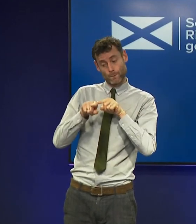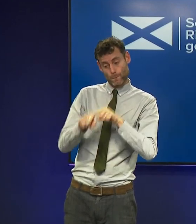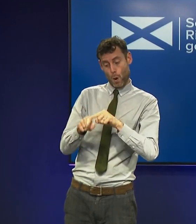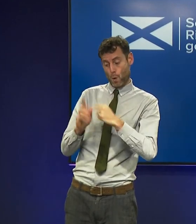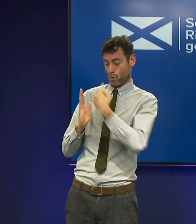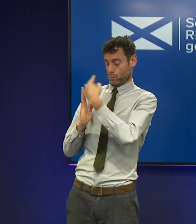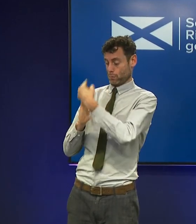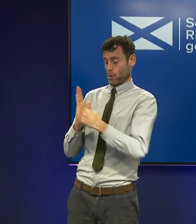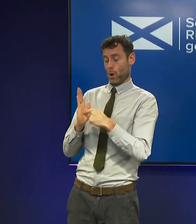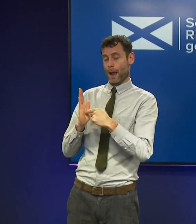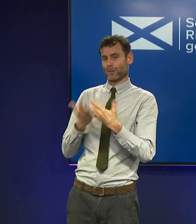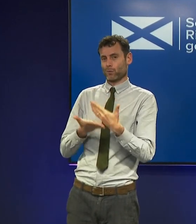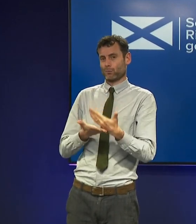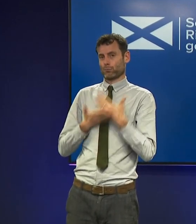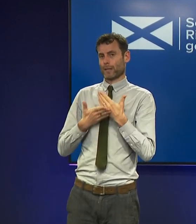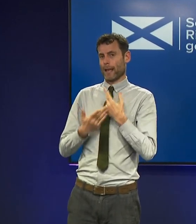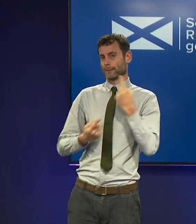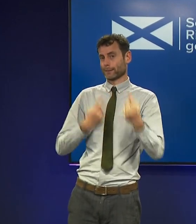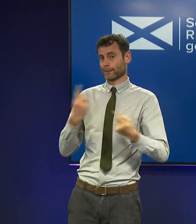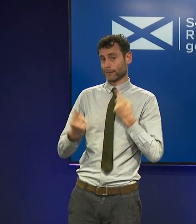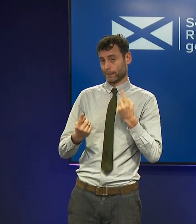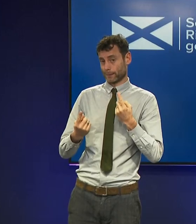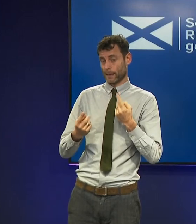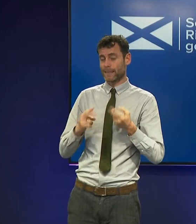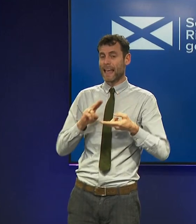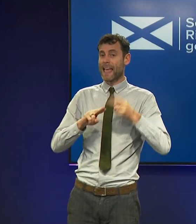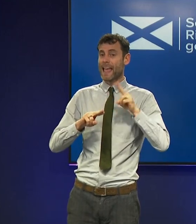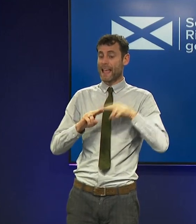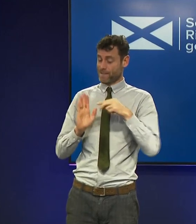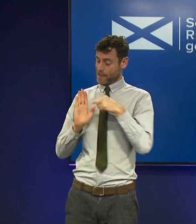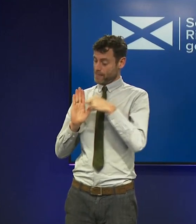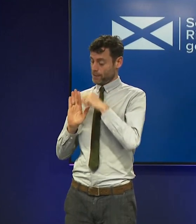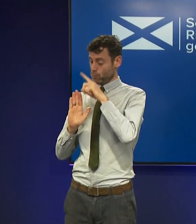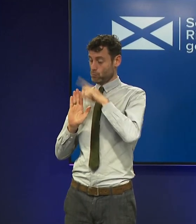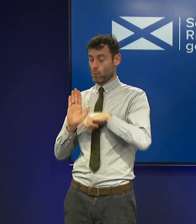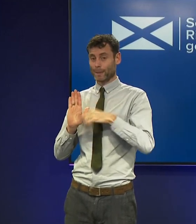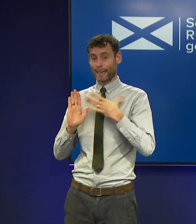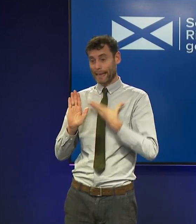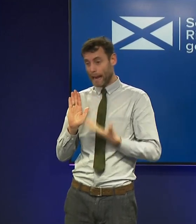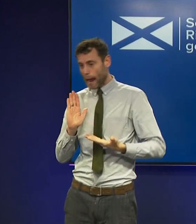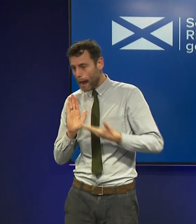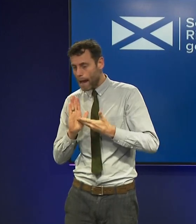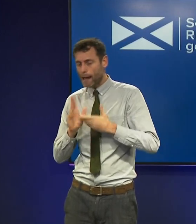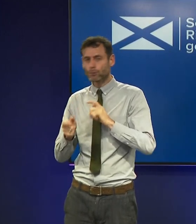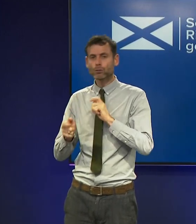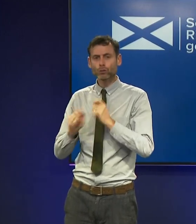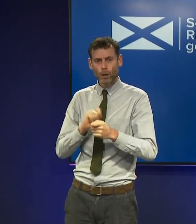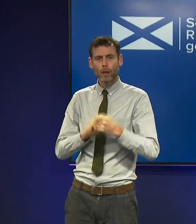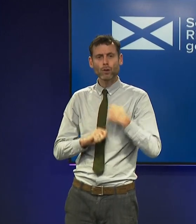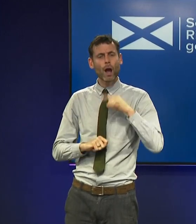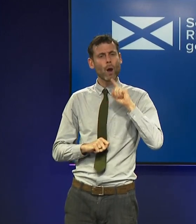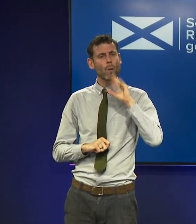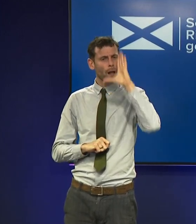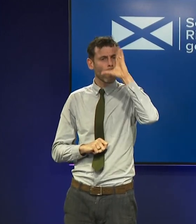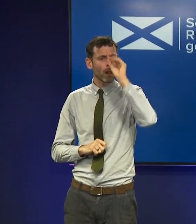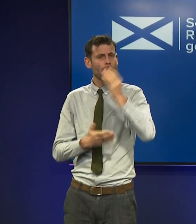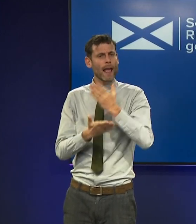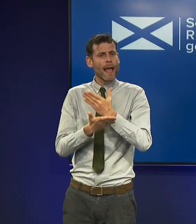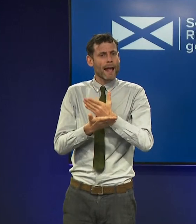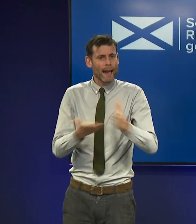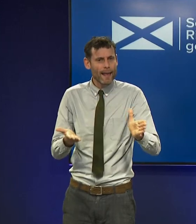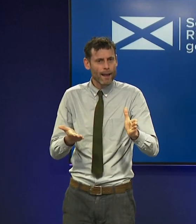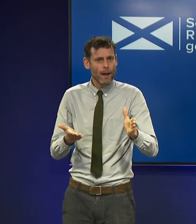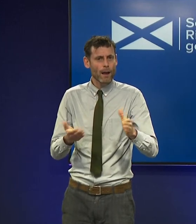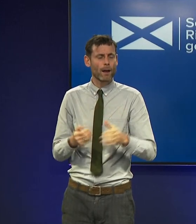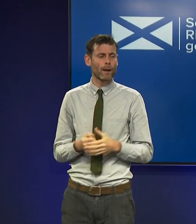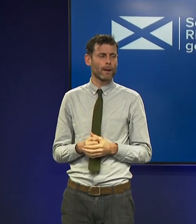all of the protections around these things. Now, if that changes in the days to come, we will set that out clearly, and that's an important commitment to give. On